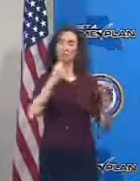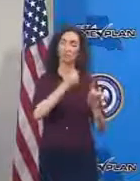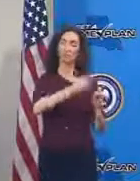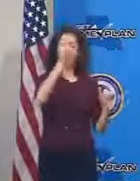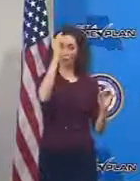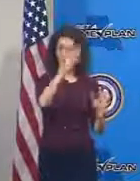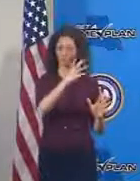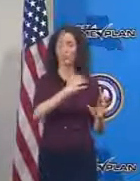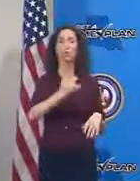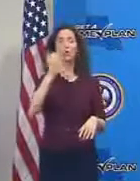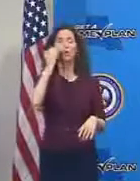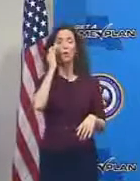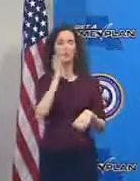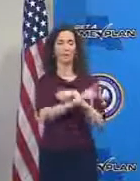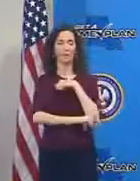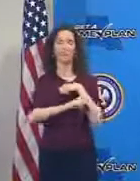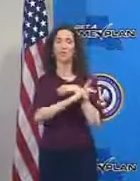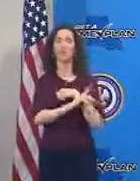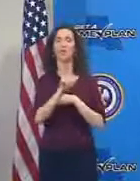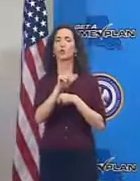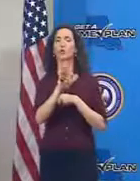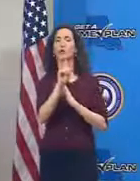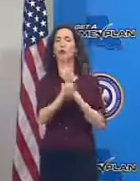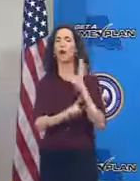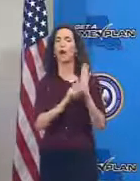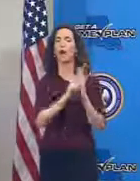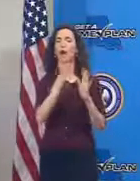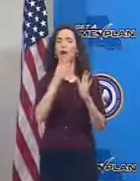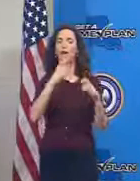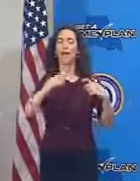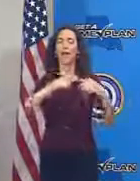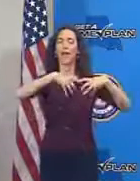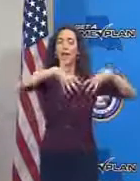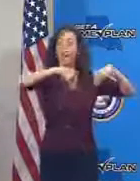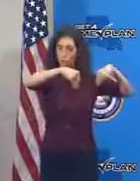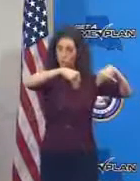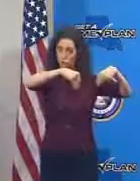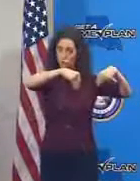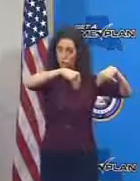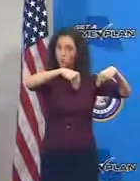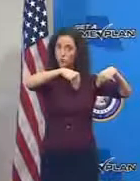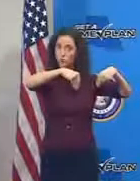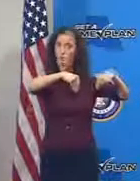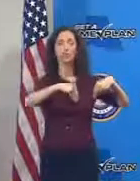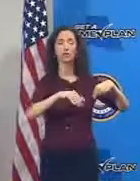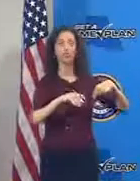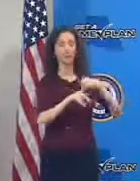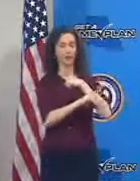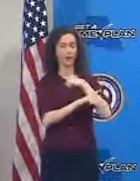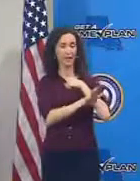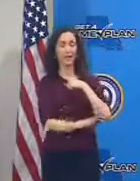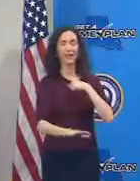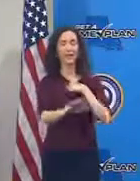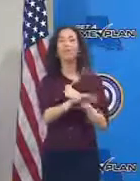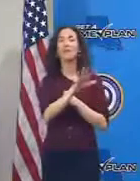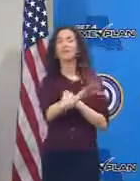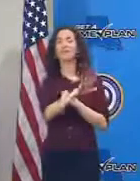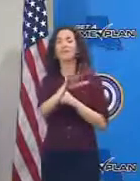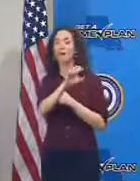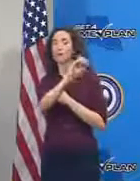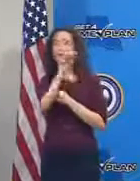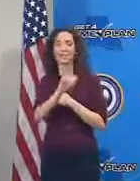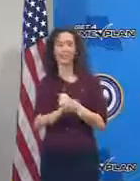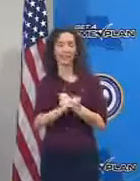of power for 24 hours and 55% of the parish was without